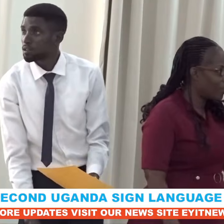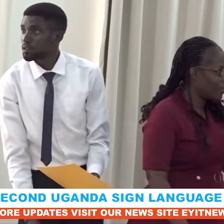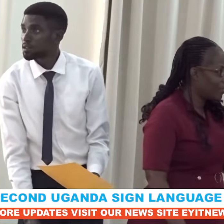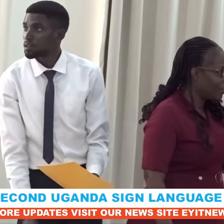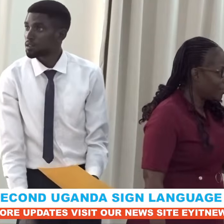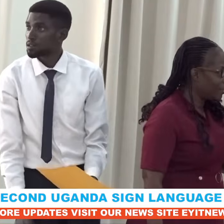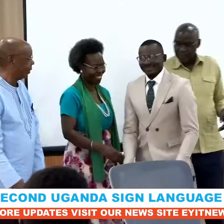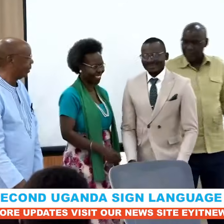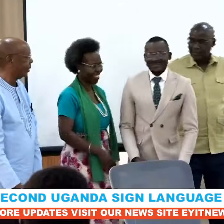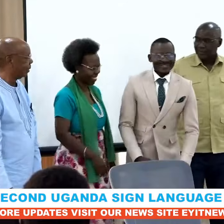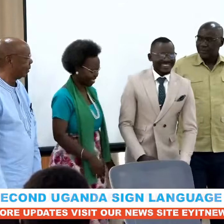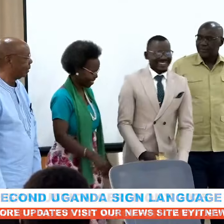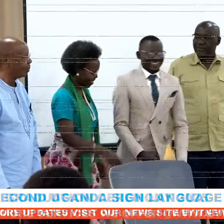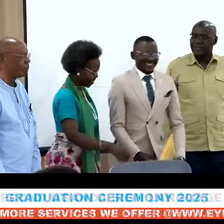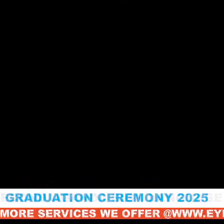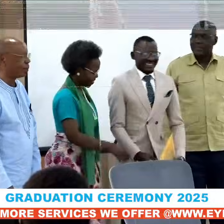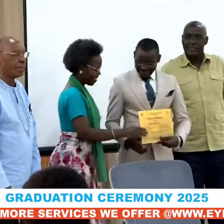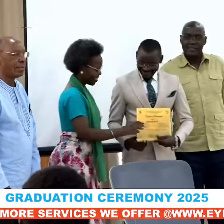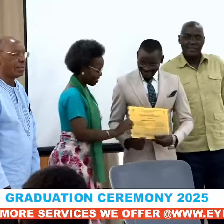registrar.